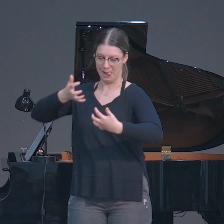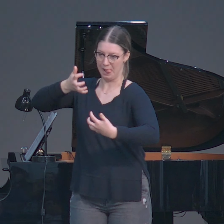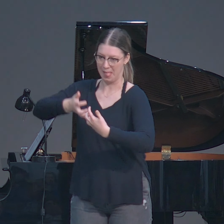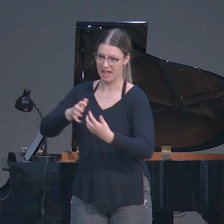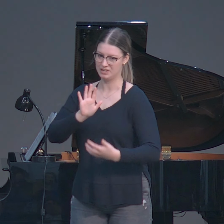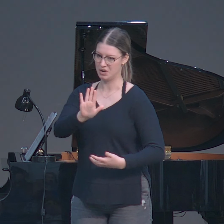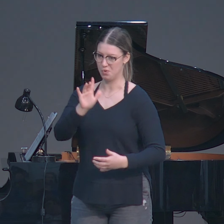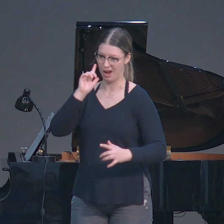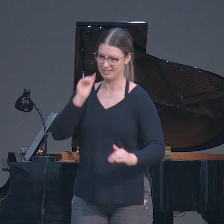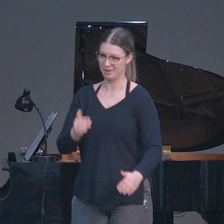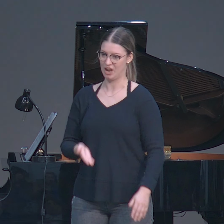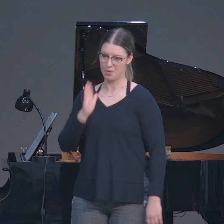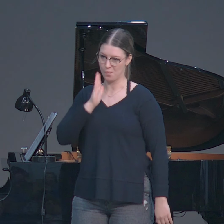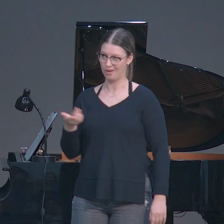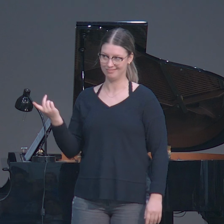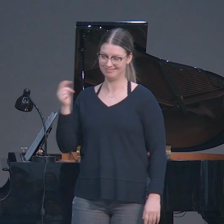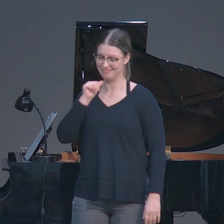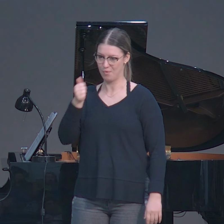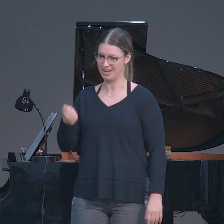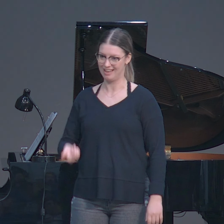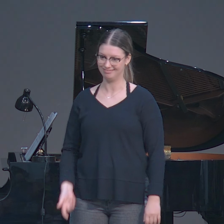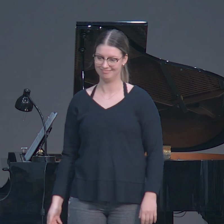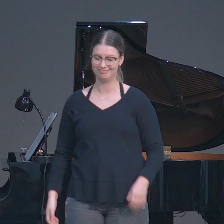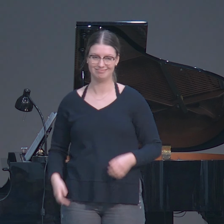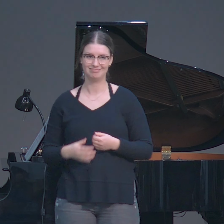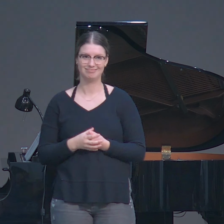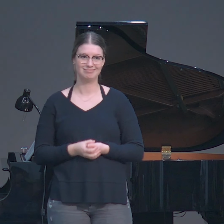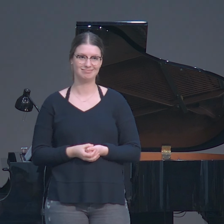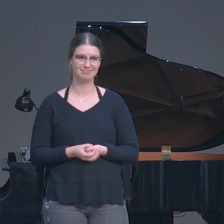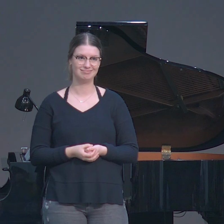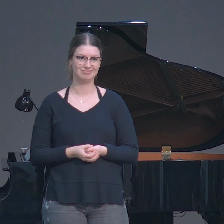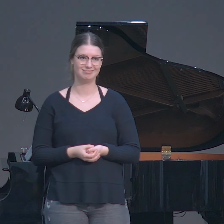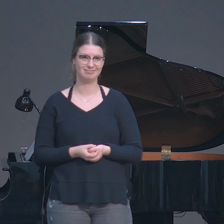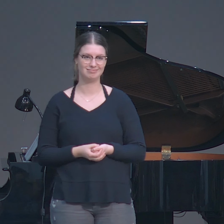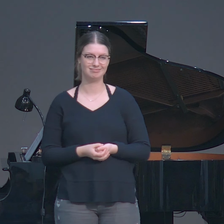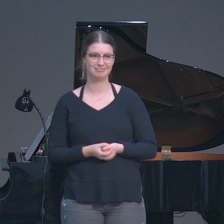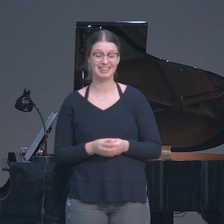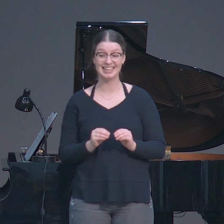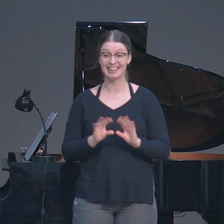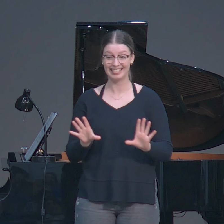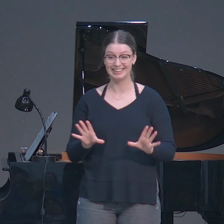conform to your expectations. It's pretty clear.